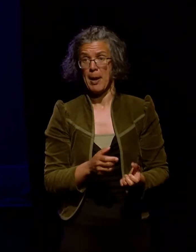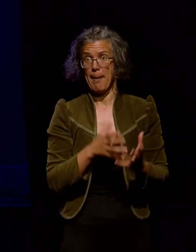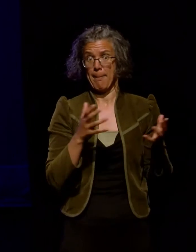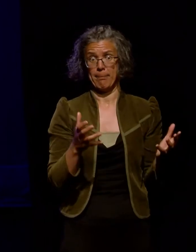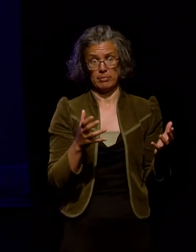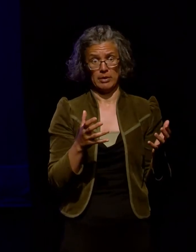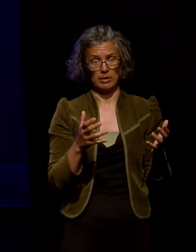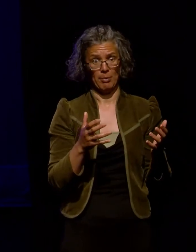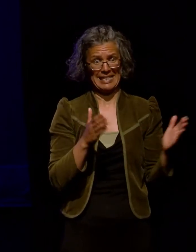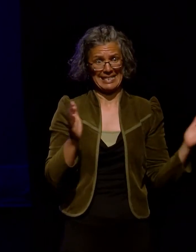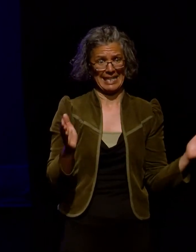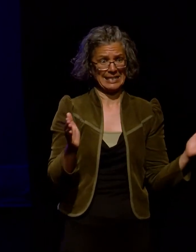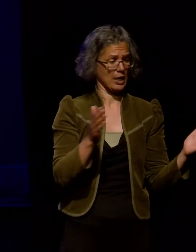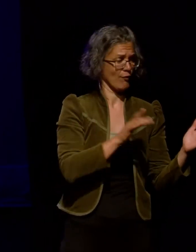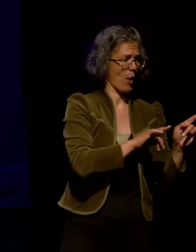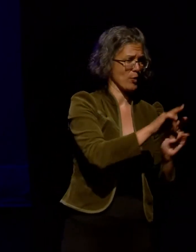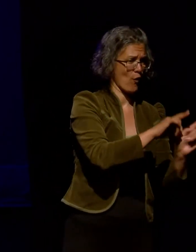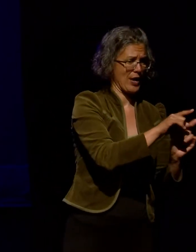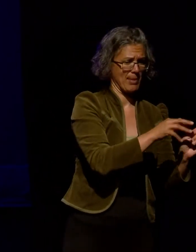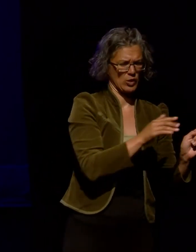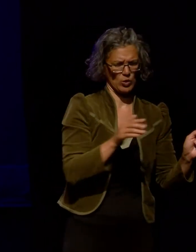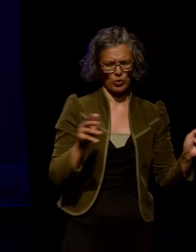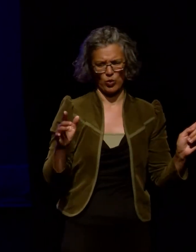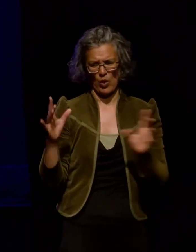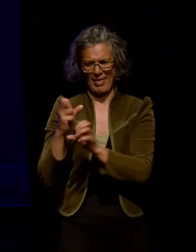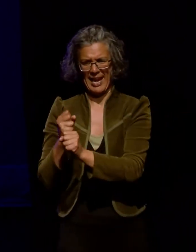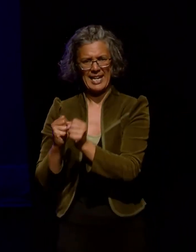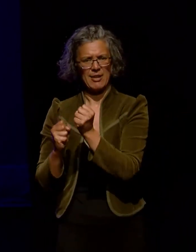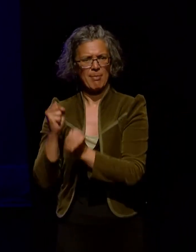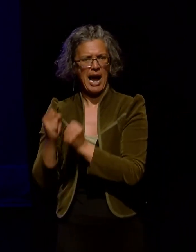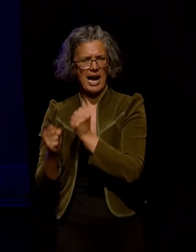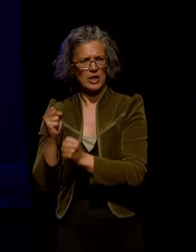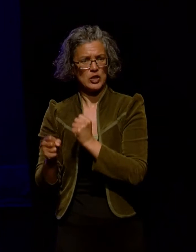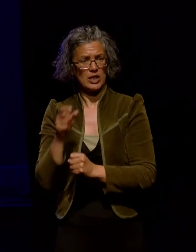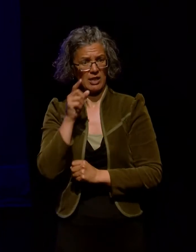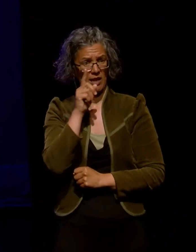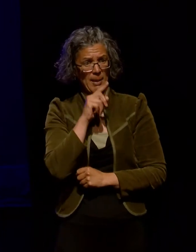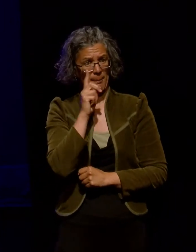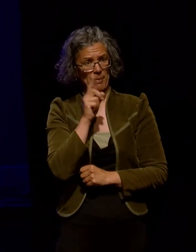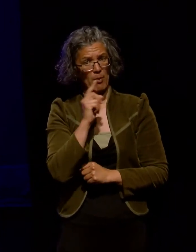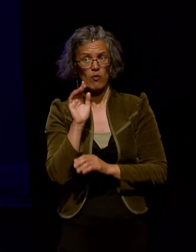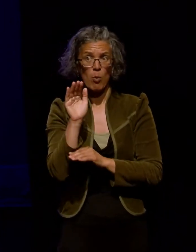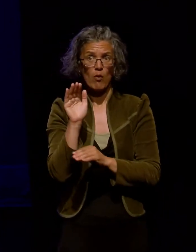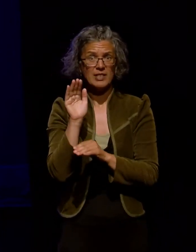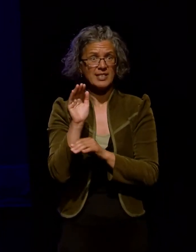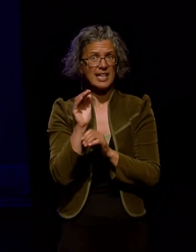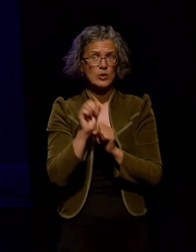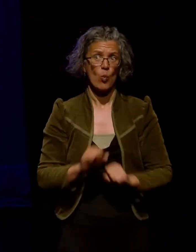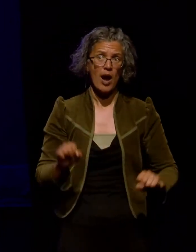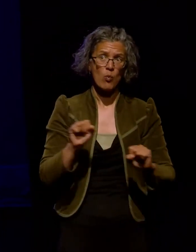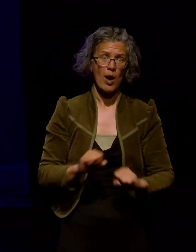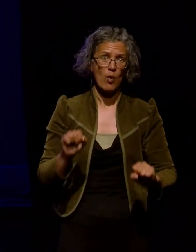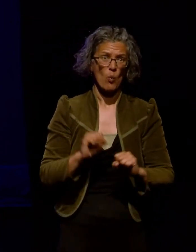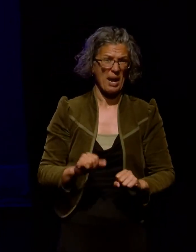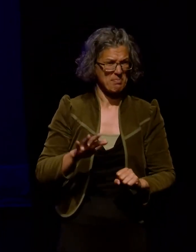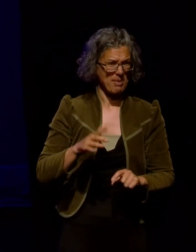now running from November to about end of March. And they often wait in lines for the buses for quite some time, up to